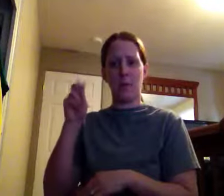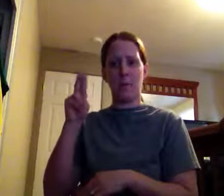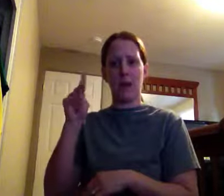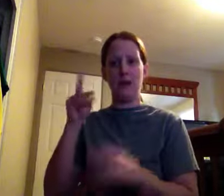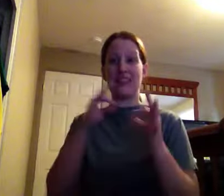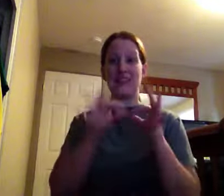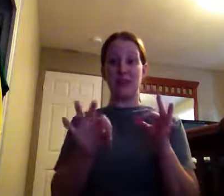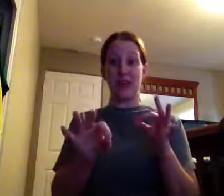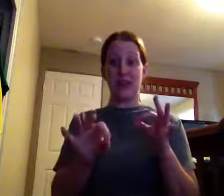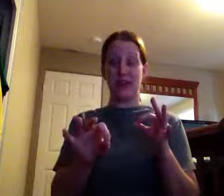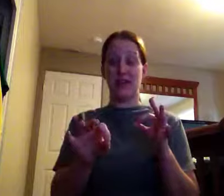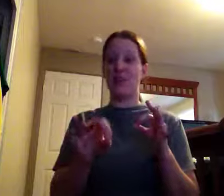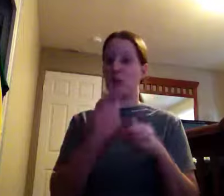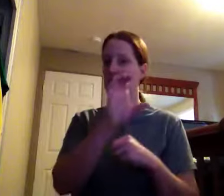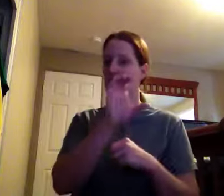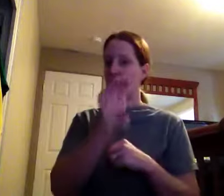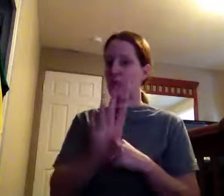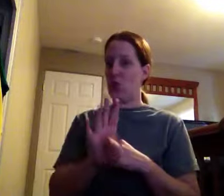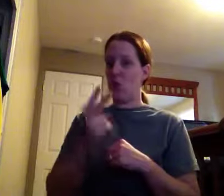with CH4.